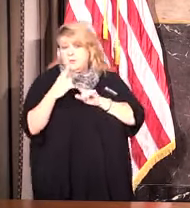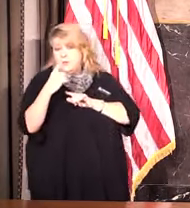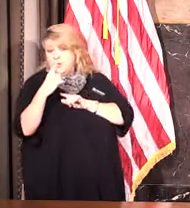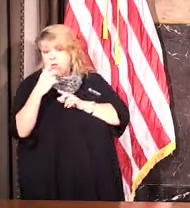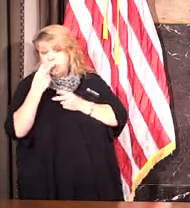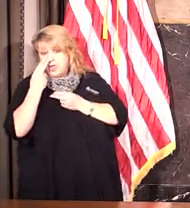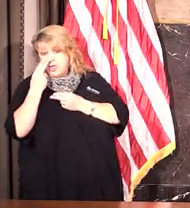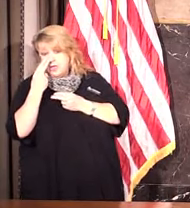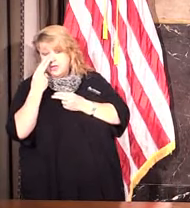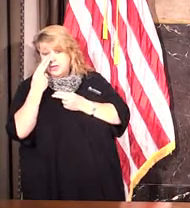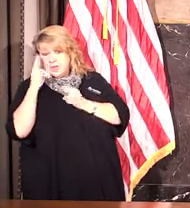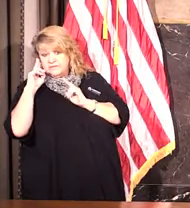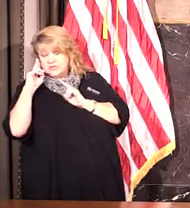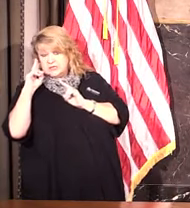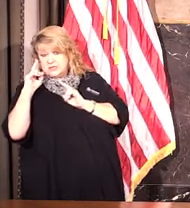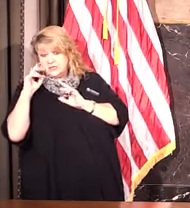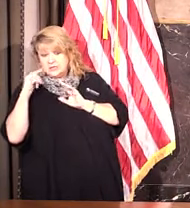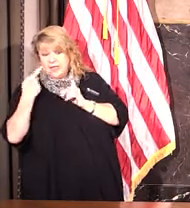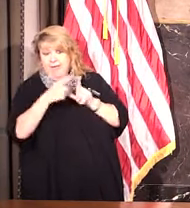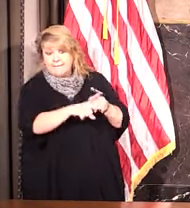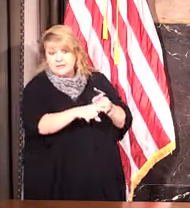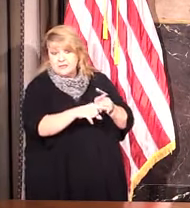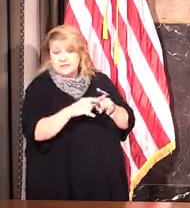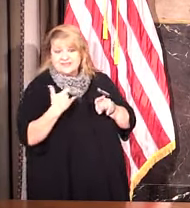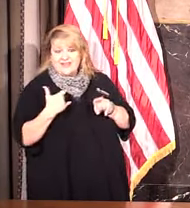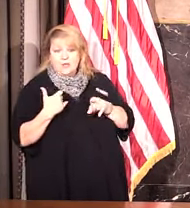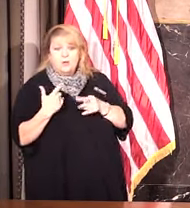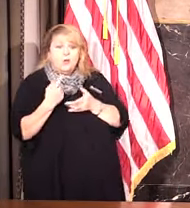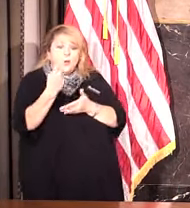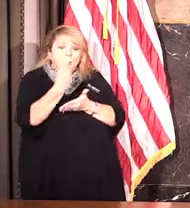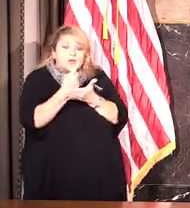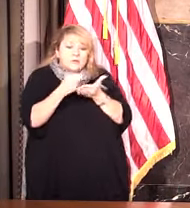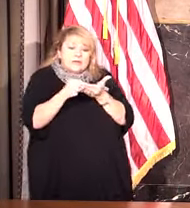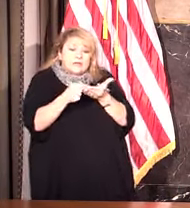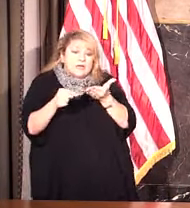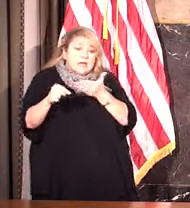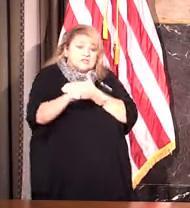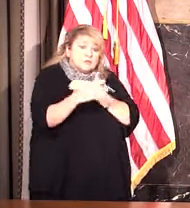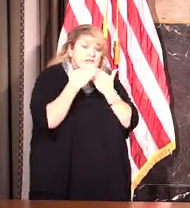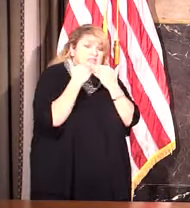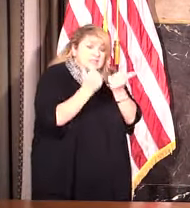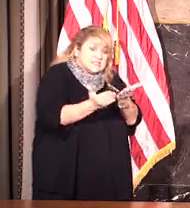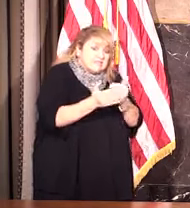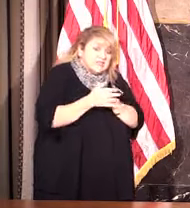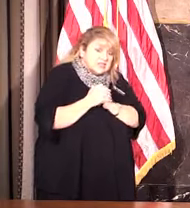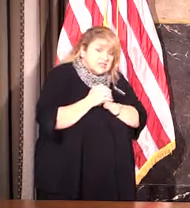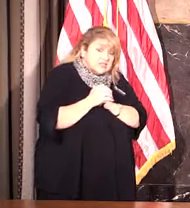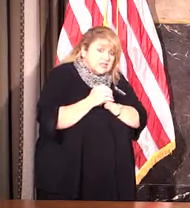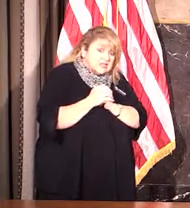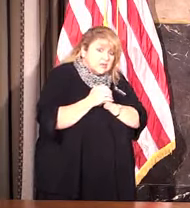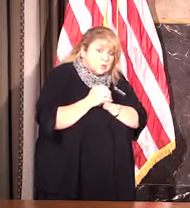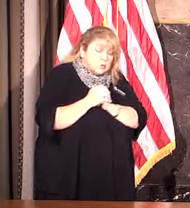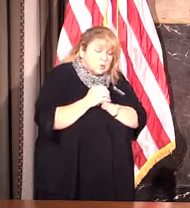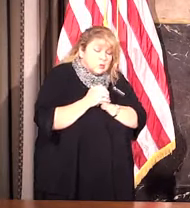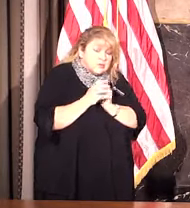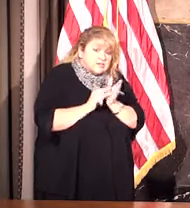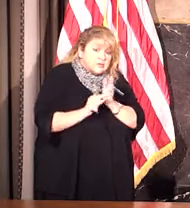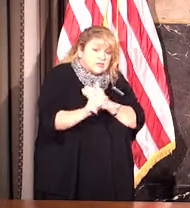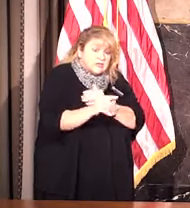And I'll say it right now in case I forget later. If you're planning on a Thanksgiving that looks like previous Thanksgivings, where you